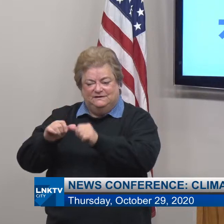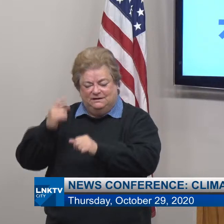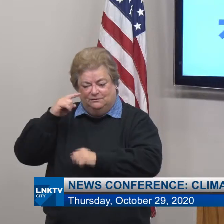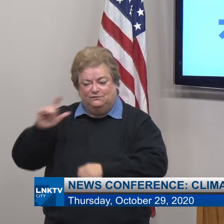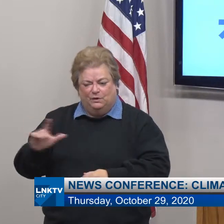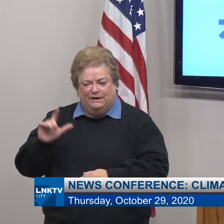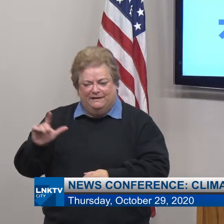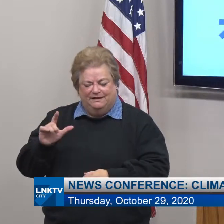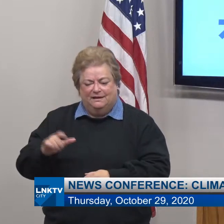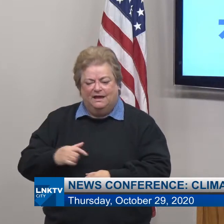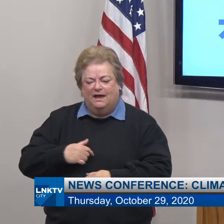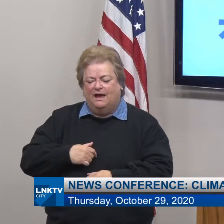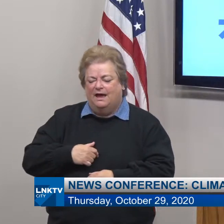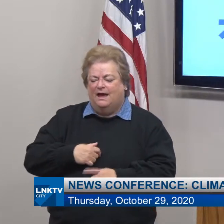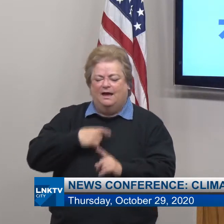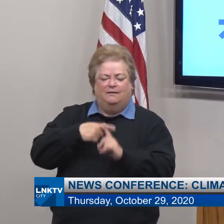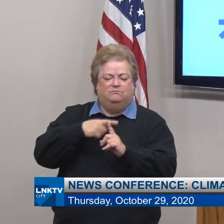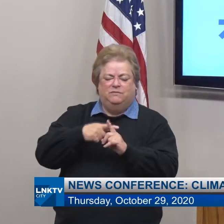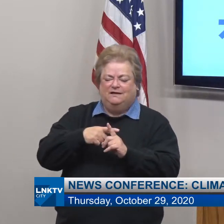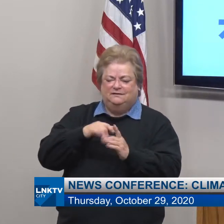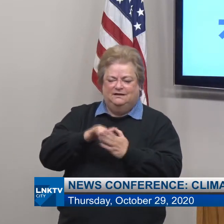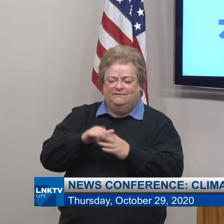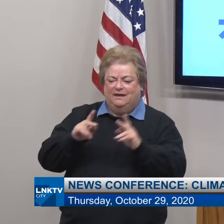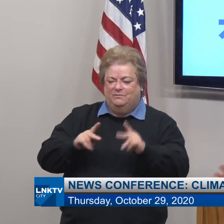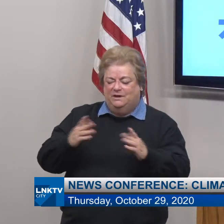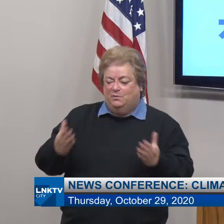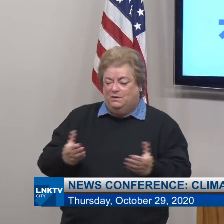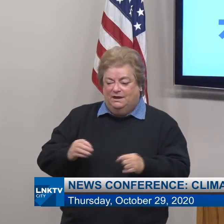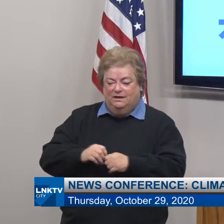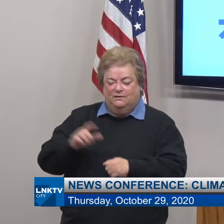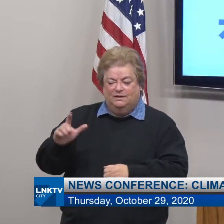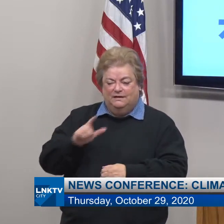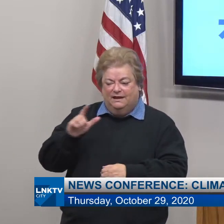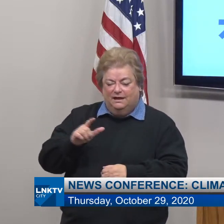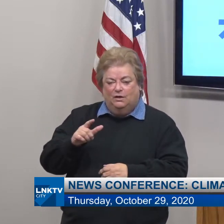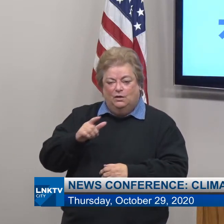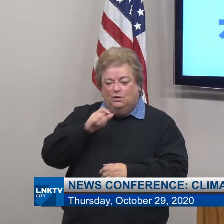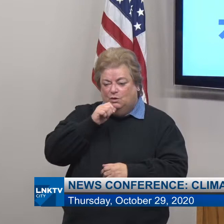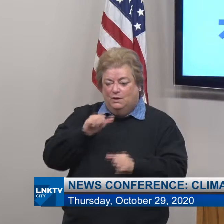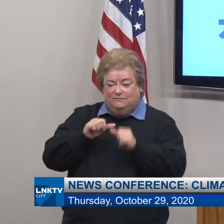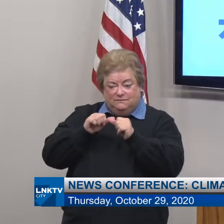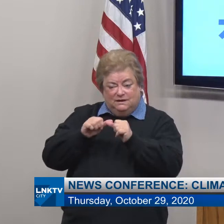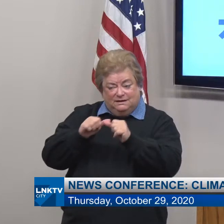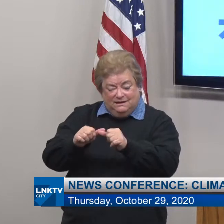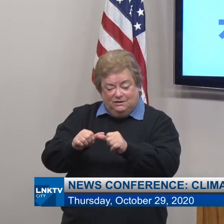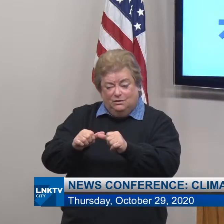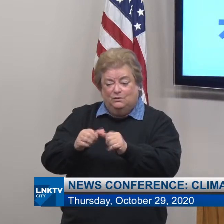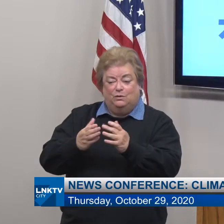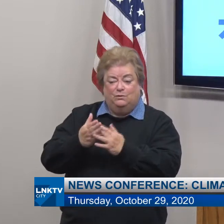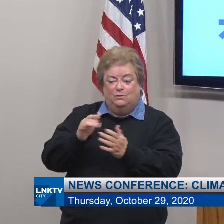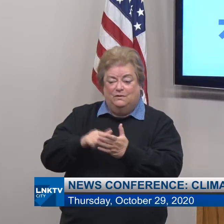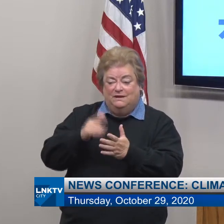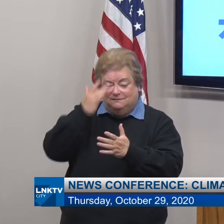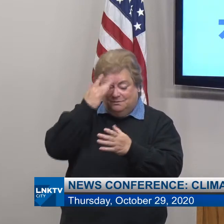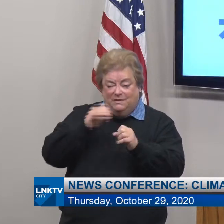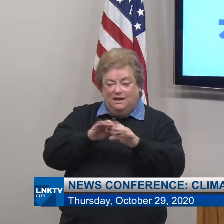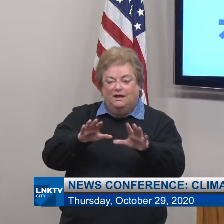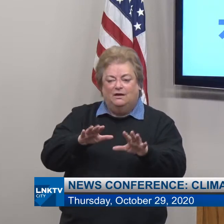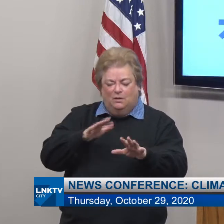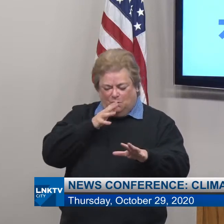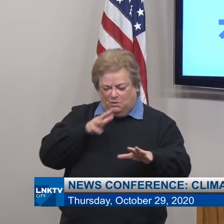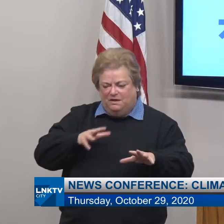confident that the people of Lincoln, who are demonstrating personal resilience at every turn during this pandemic, are up to this